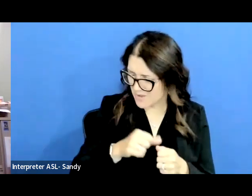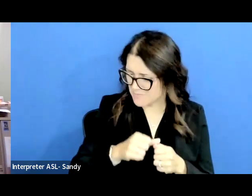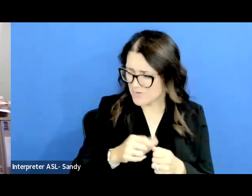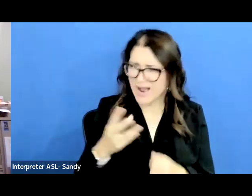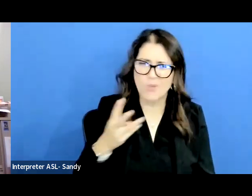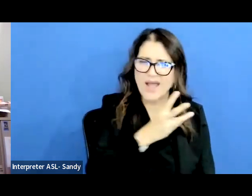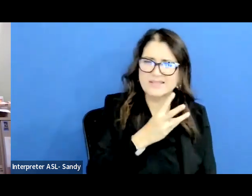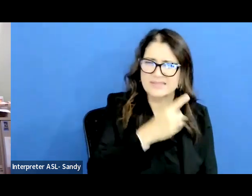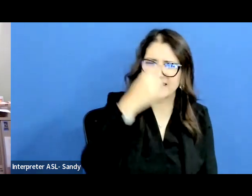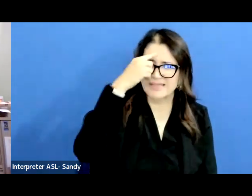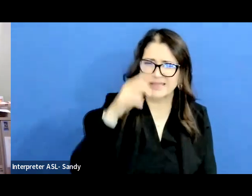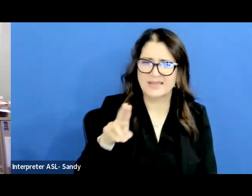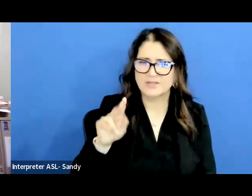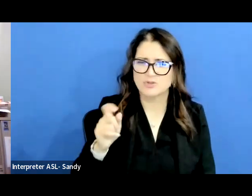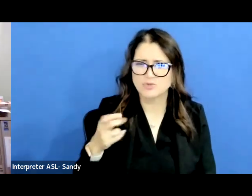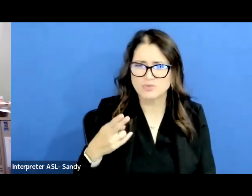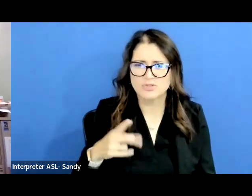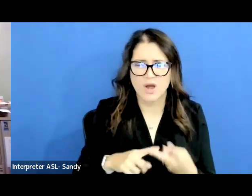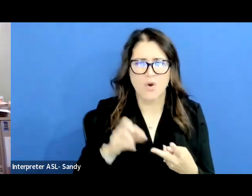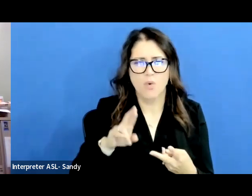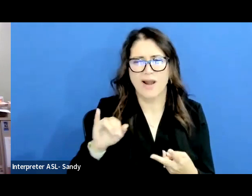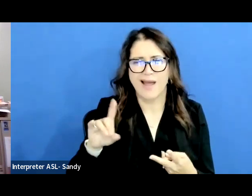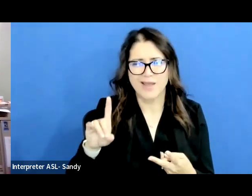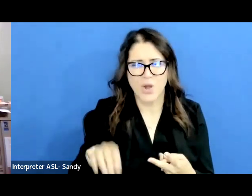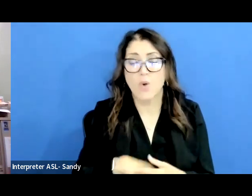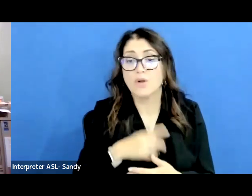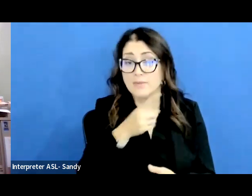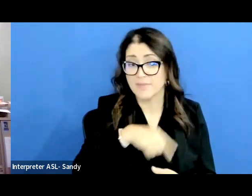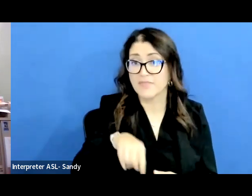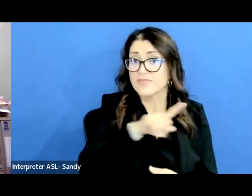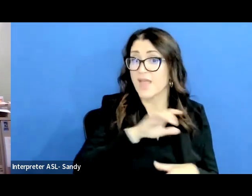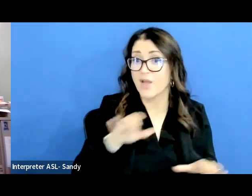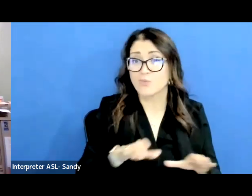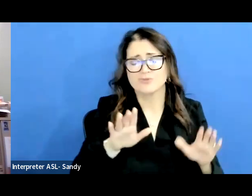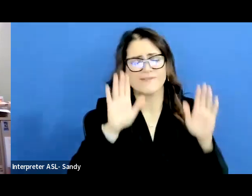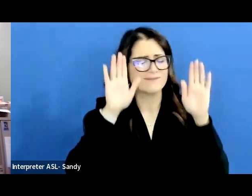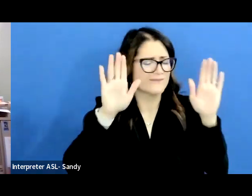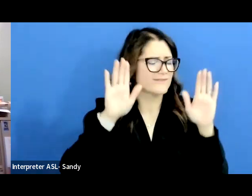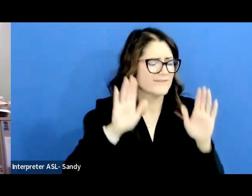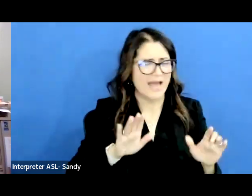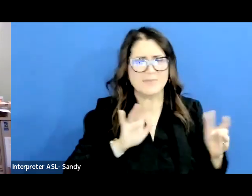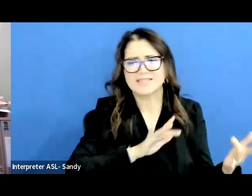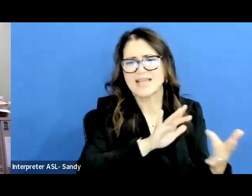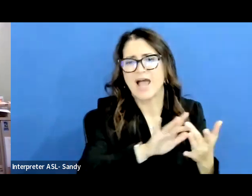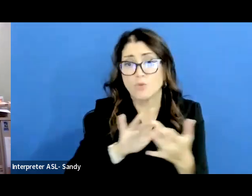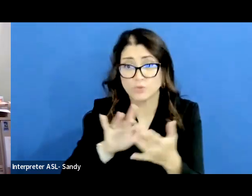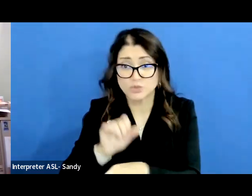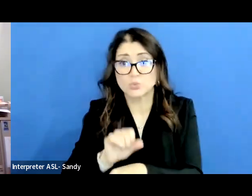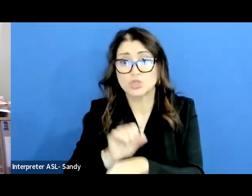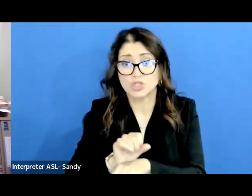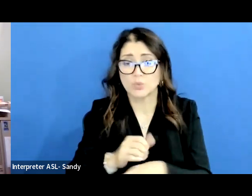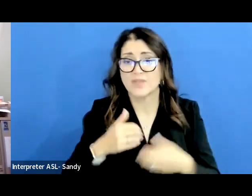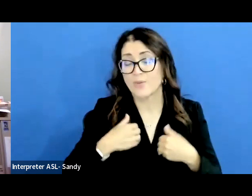in Utah or Idaho, but they were really doing some fabulous outreach work where they were having